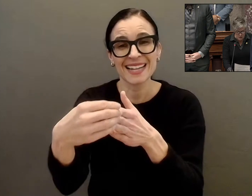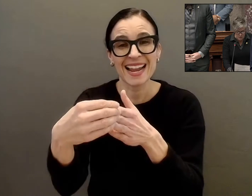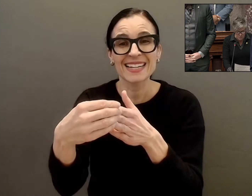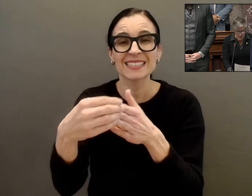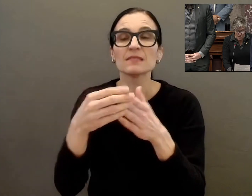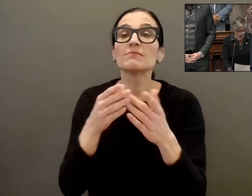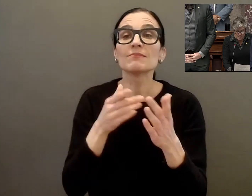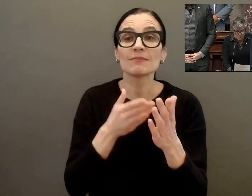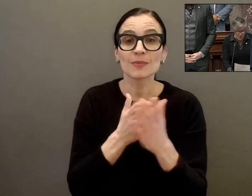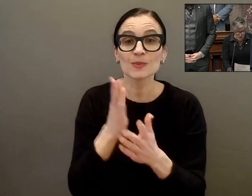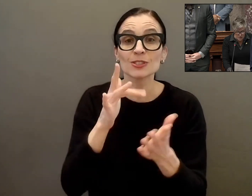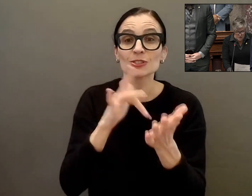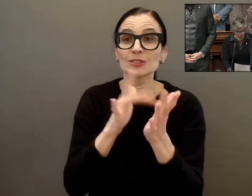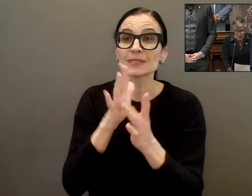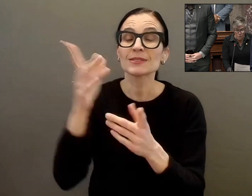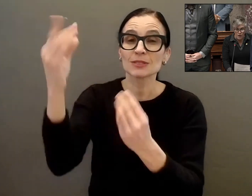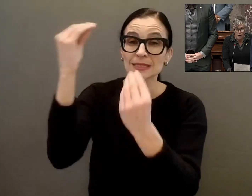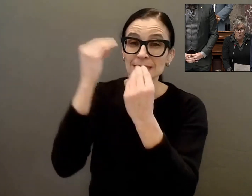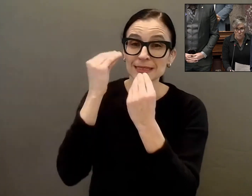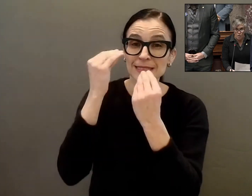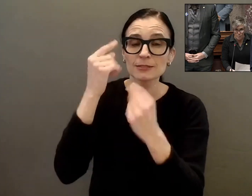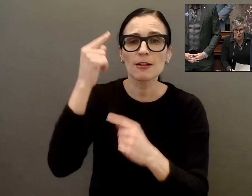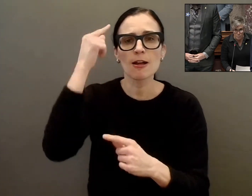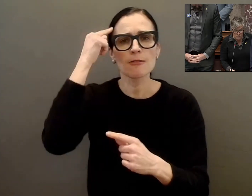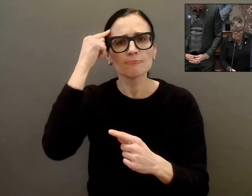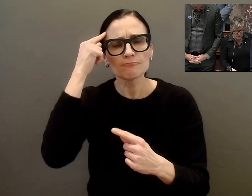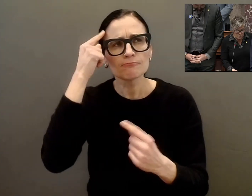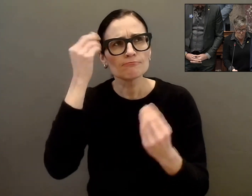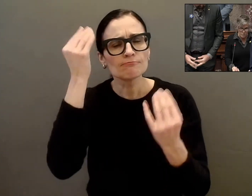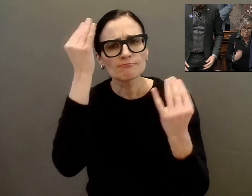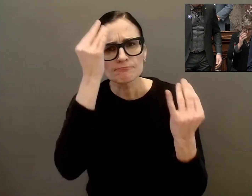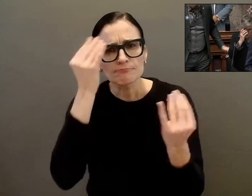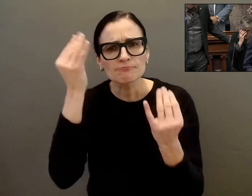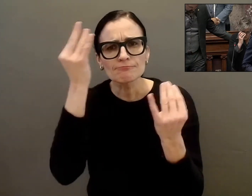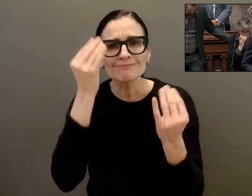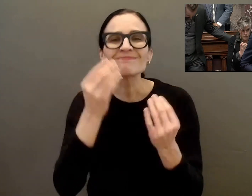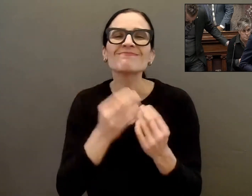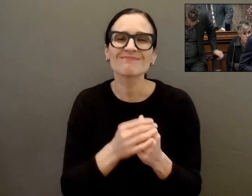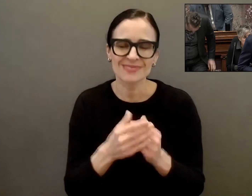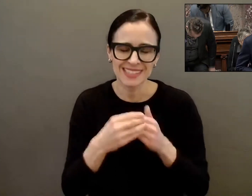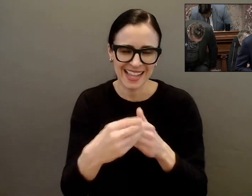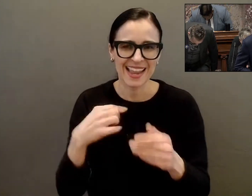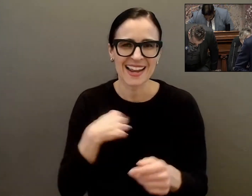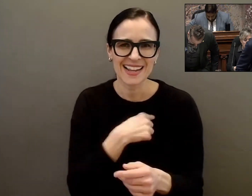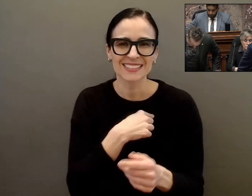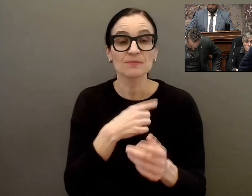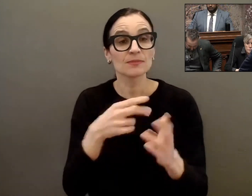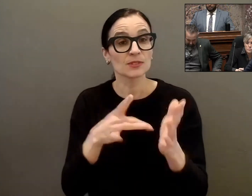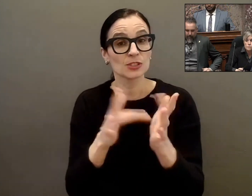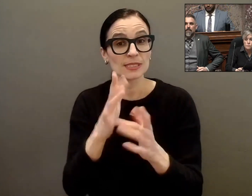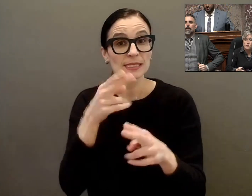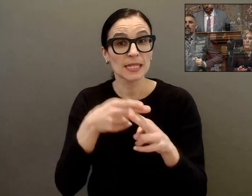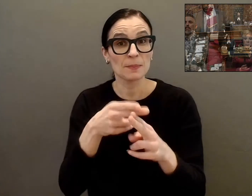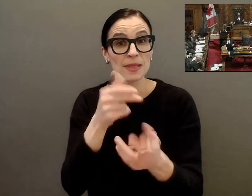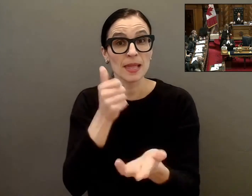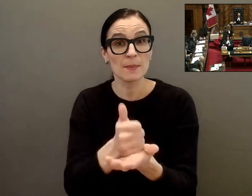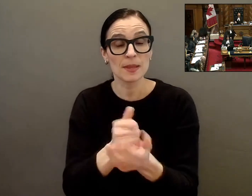eyes. In Jesus' name I pray. Amen. Amen. Thank you.